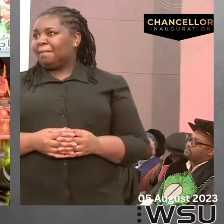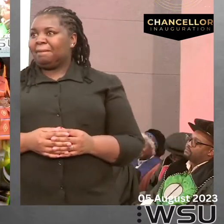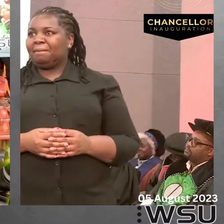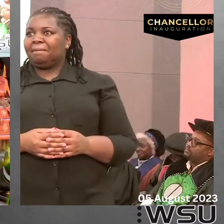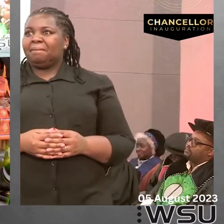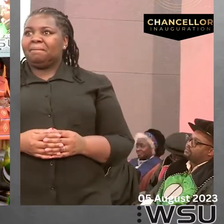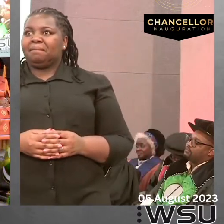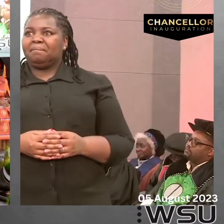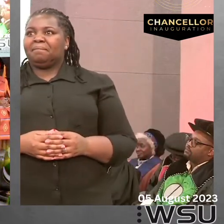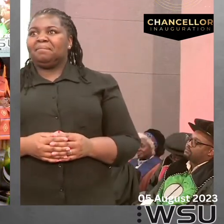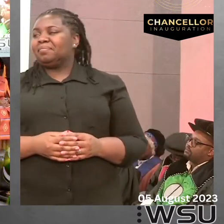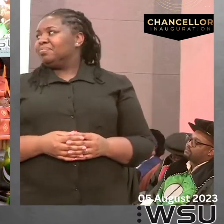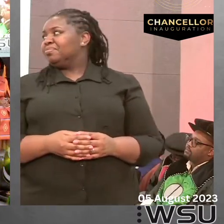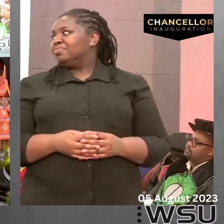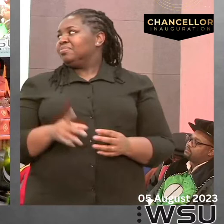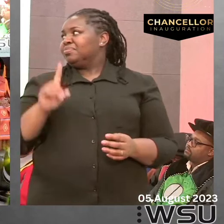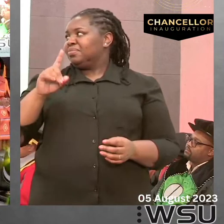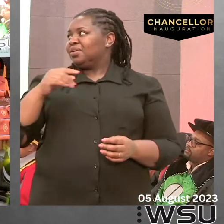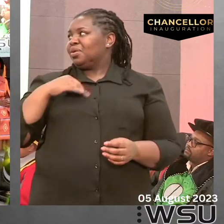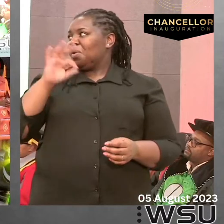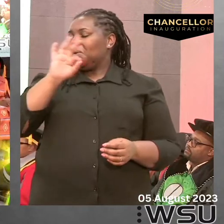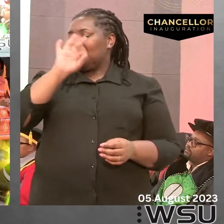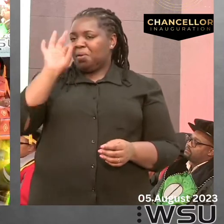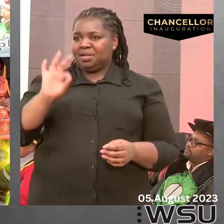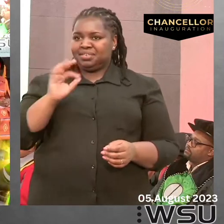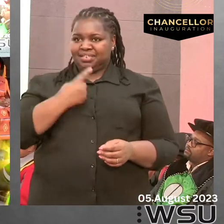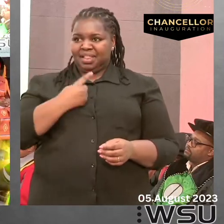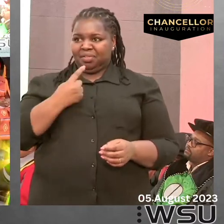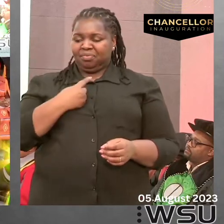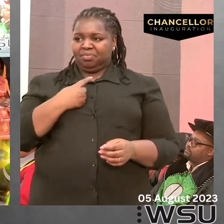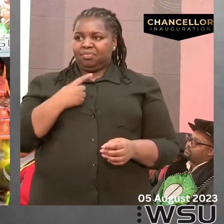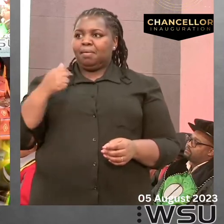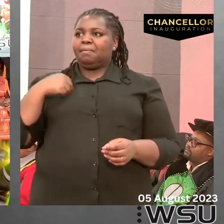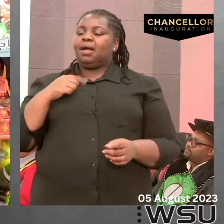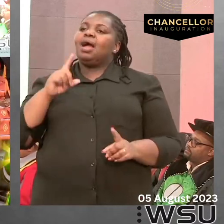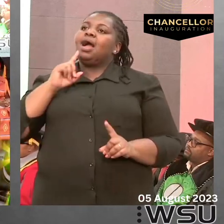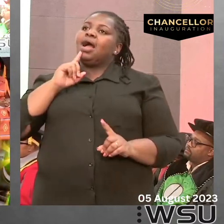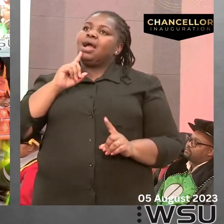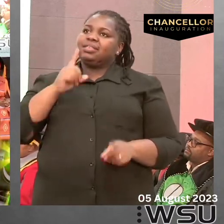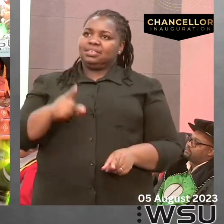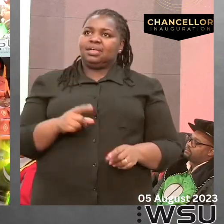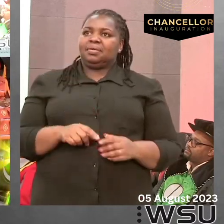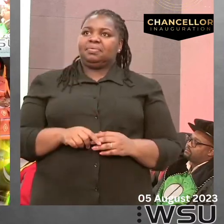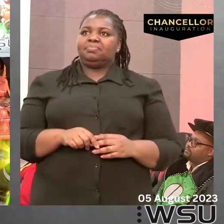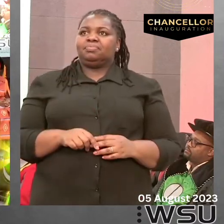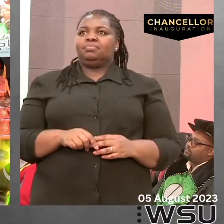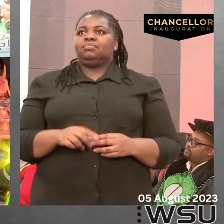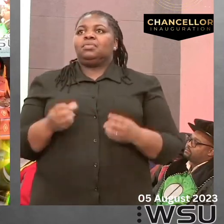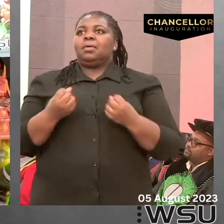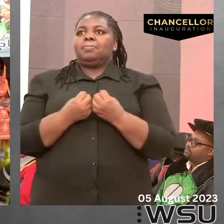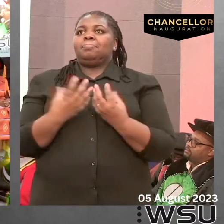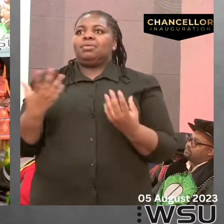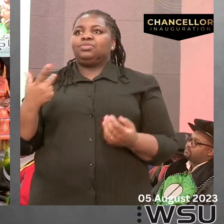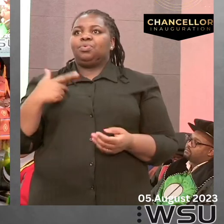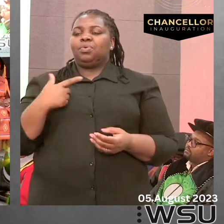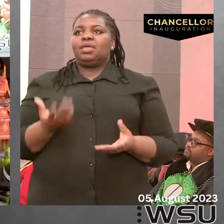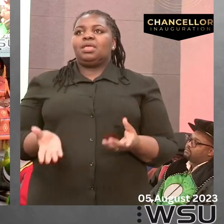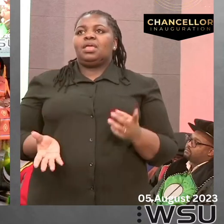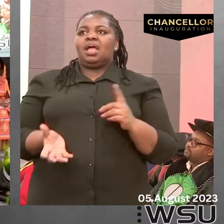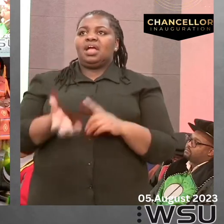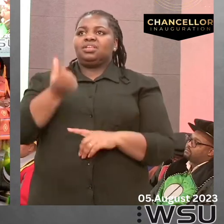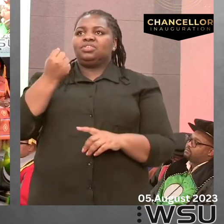We have to ask this question seriously, but my answer towards that, much as we have